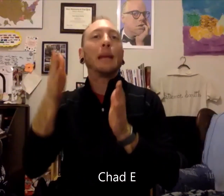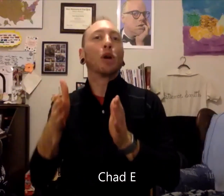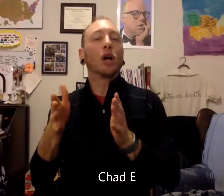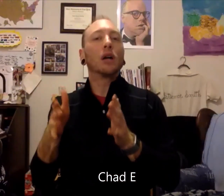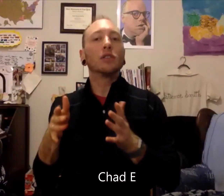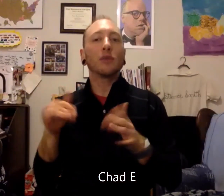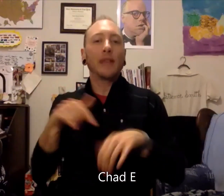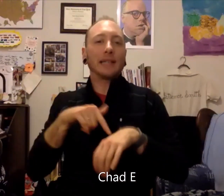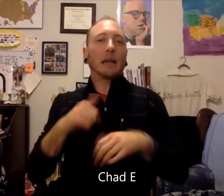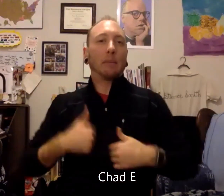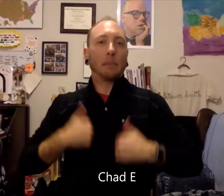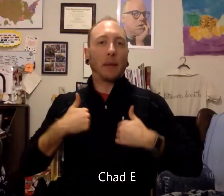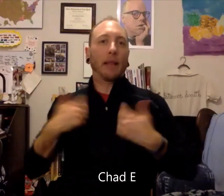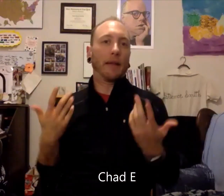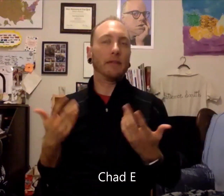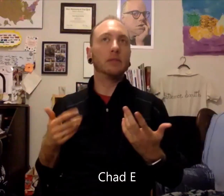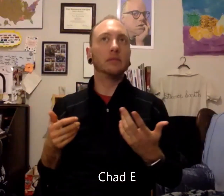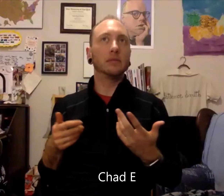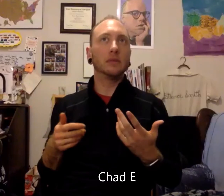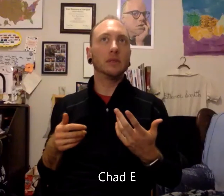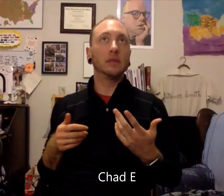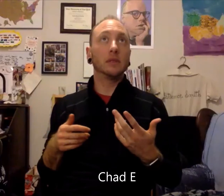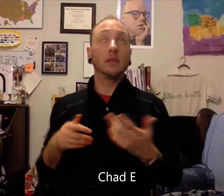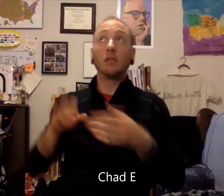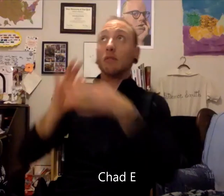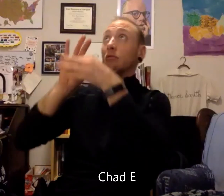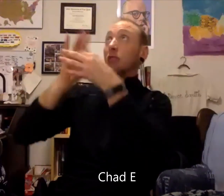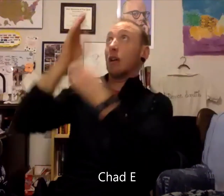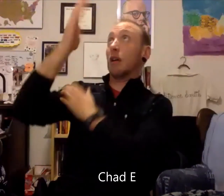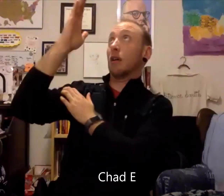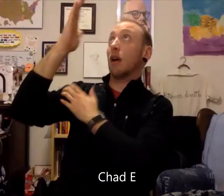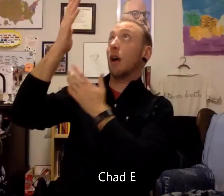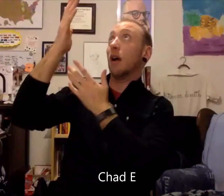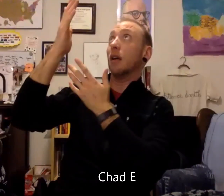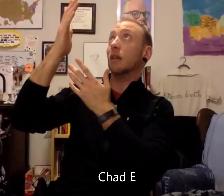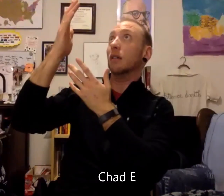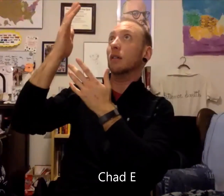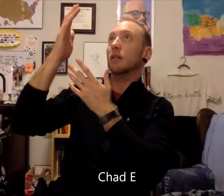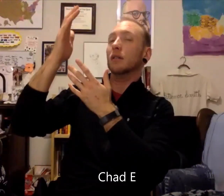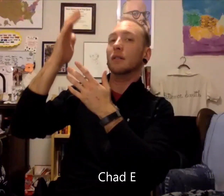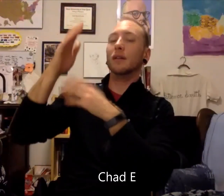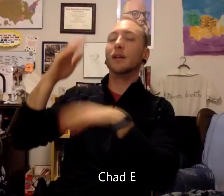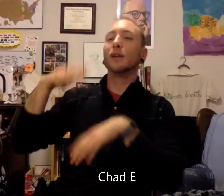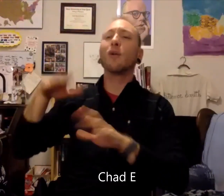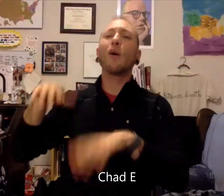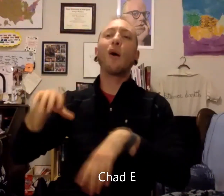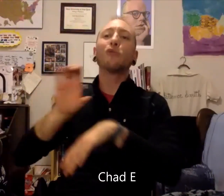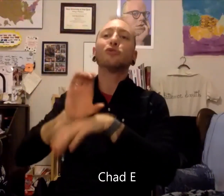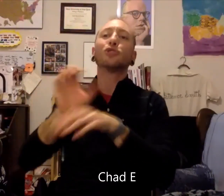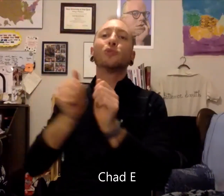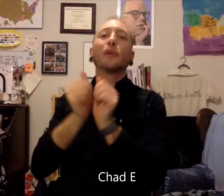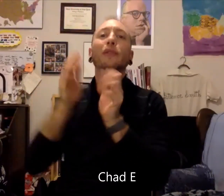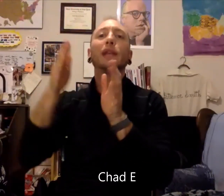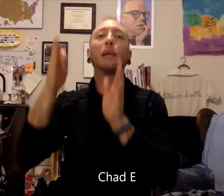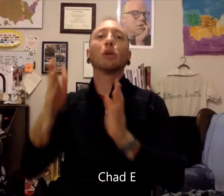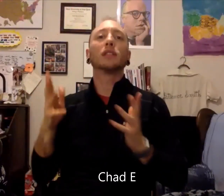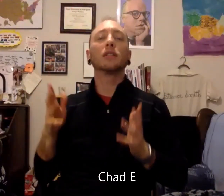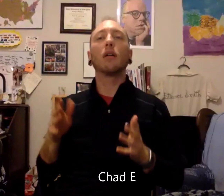my relationship with God was that, she'd sent me to church with the neighbors. We'd go to Sunday school, and they'd give us a keychain with one of the